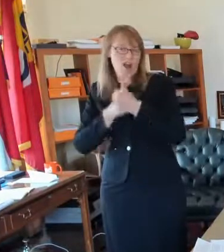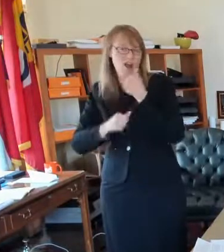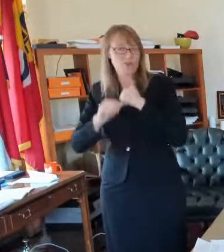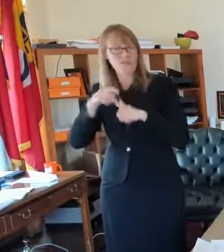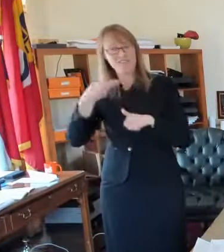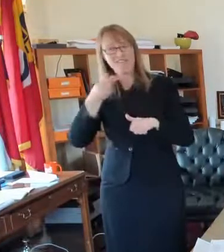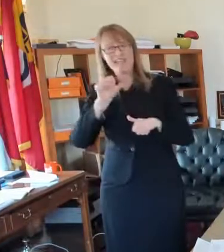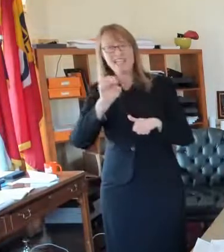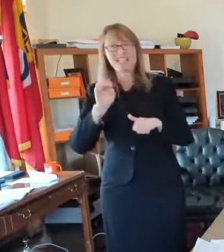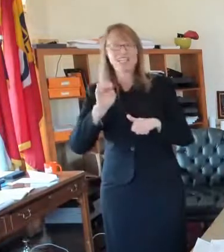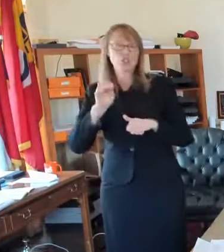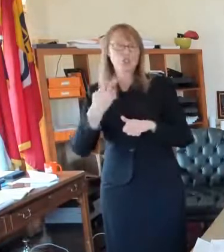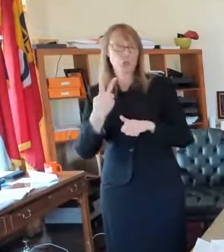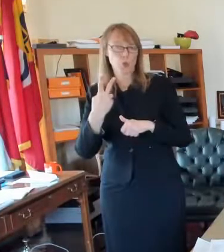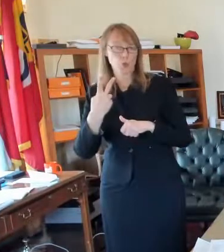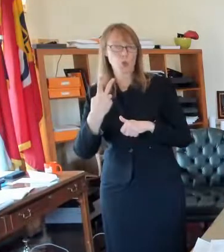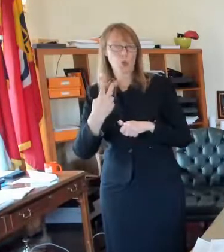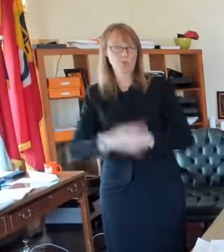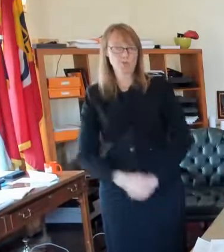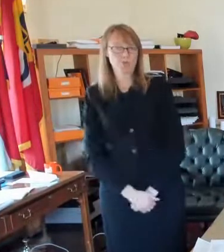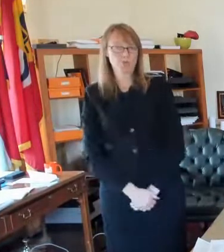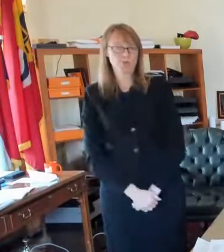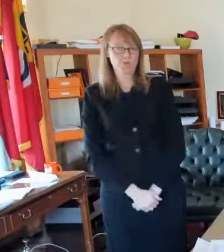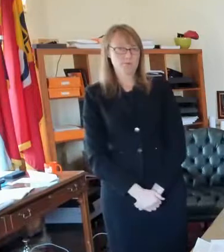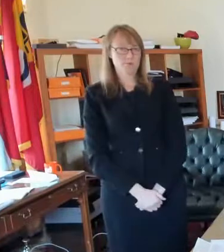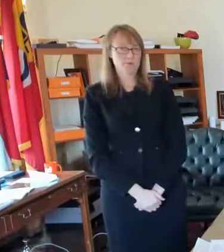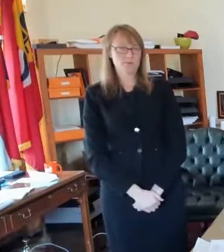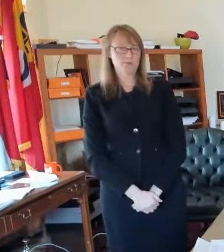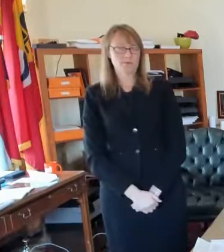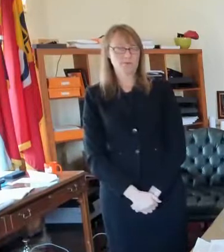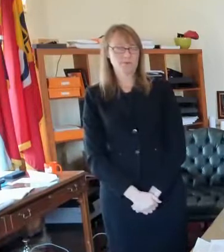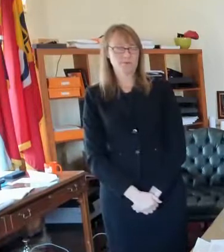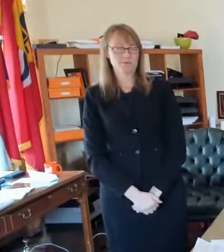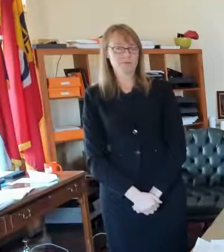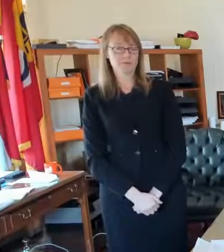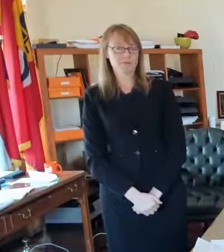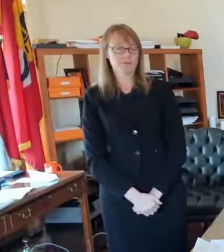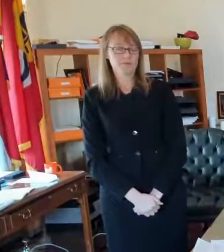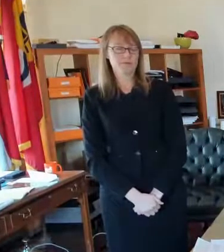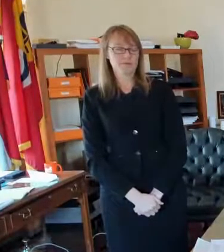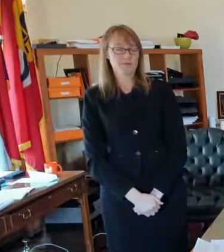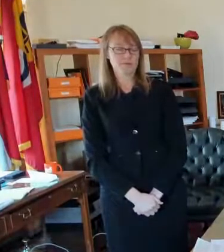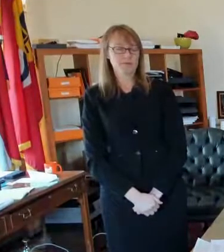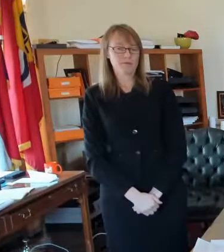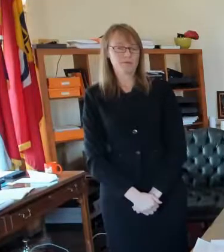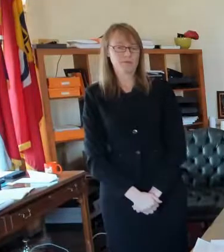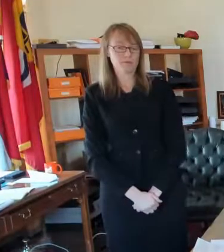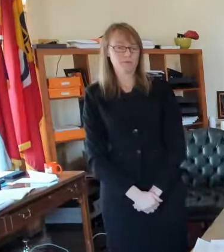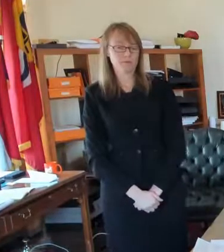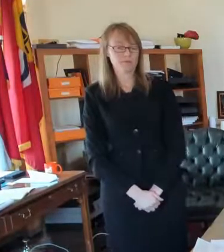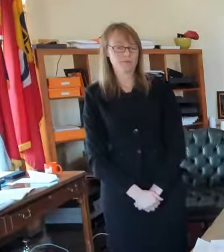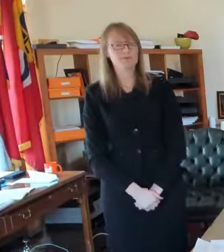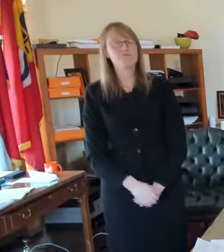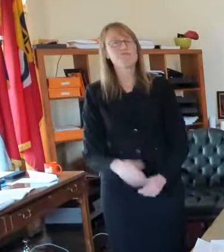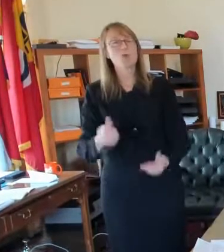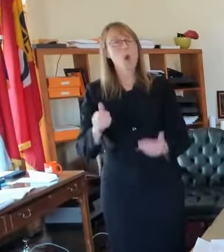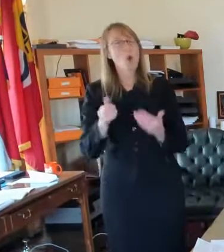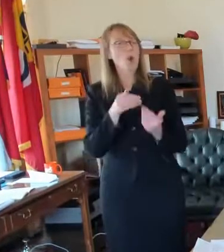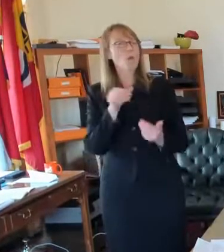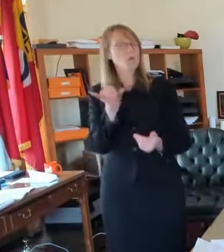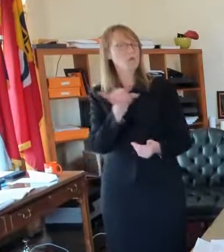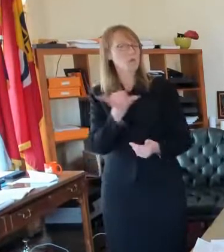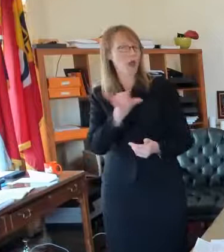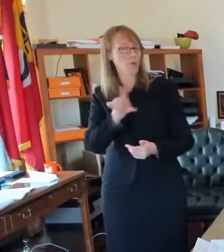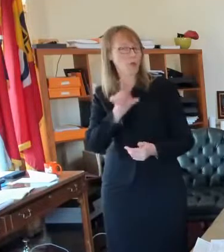vaccine distribution. A similar question from Kristen, who's watching. Do